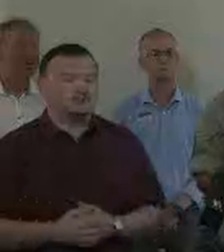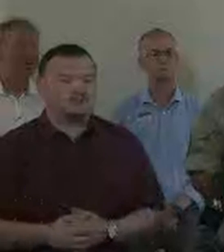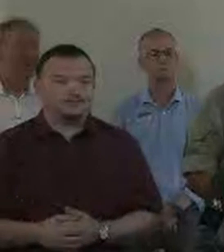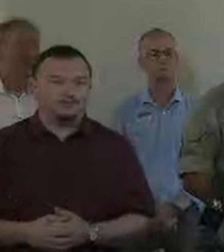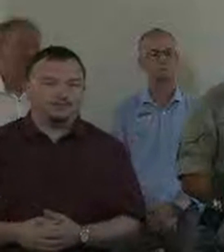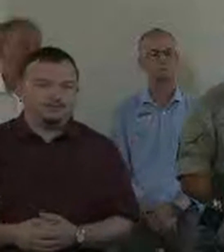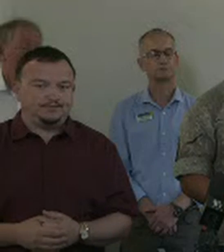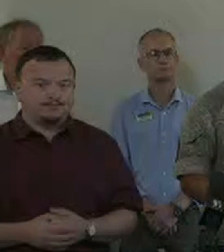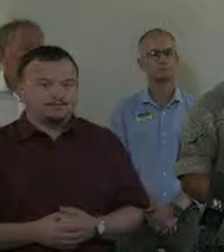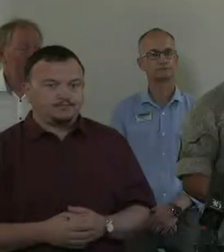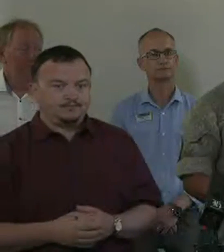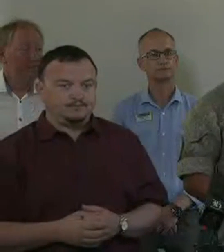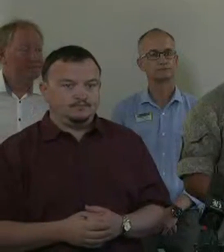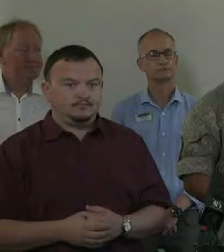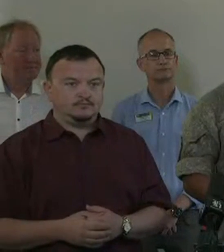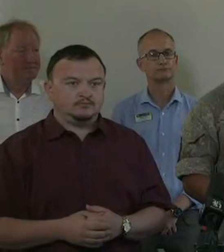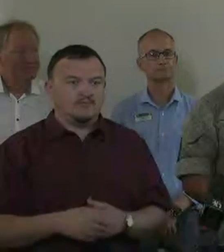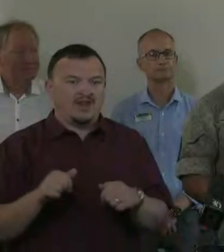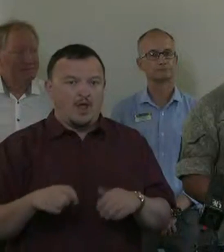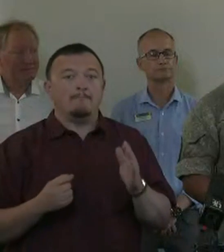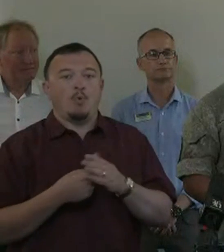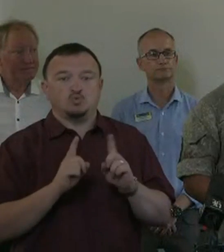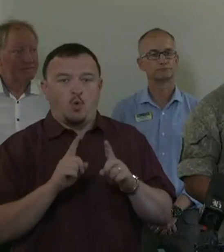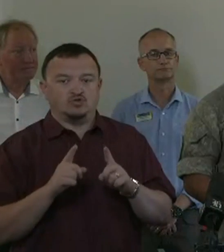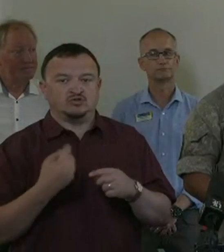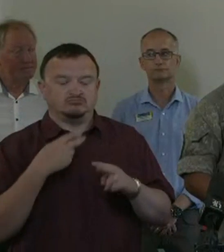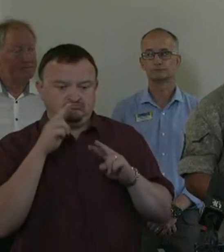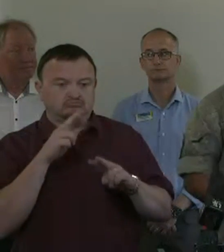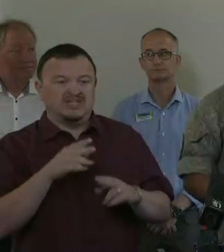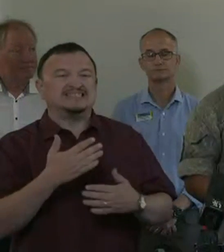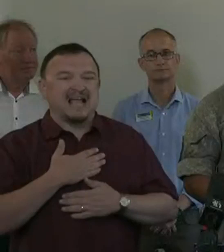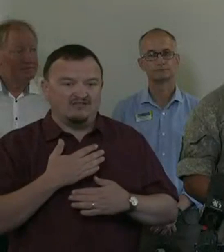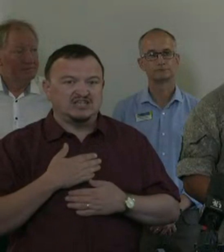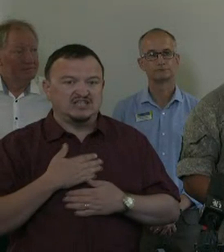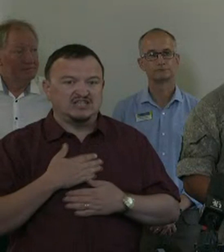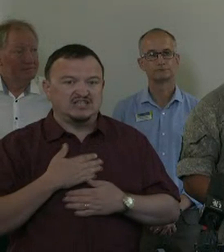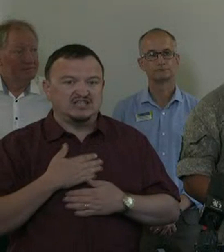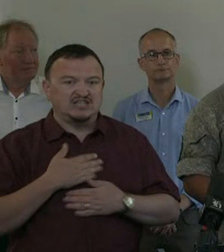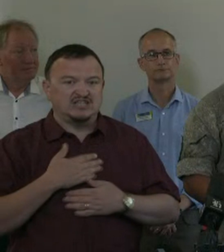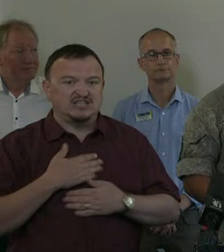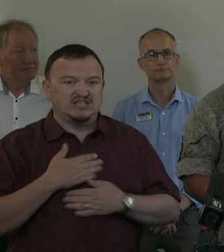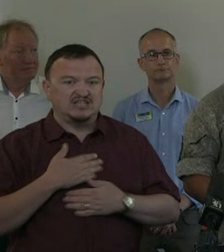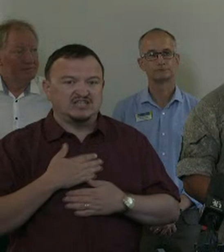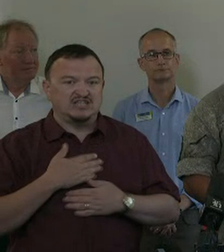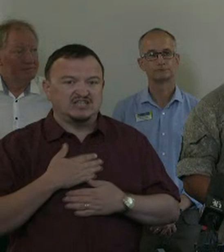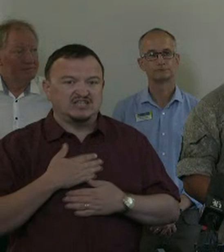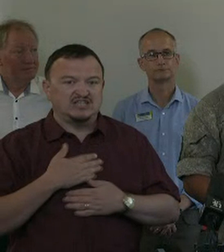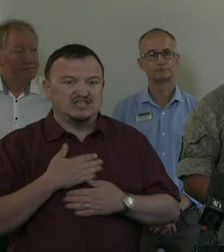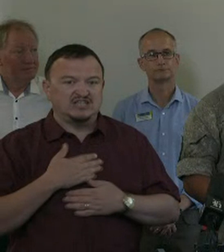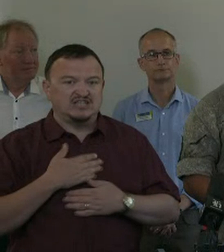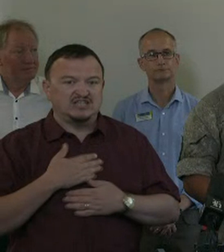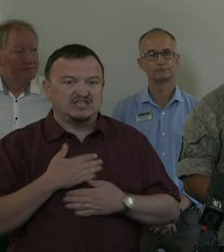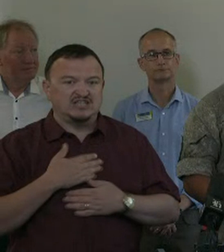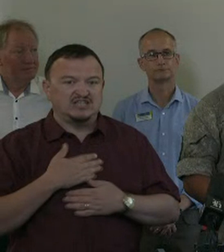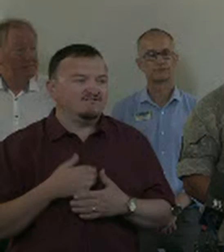We're currently prioritising safety of the community, so we're putting these preventative measures. They're constantly